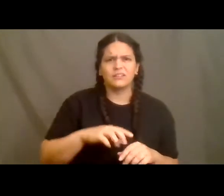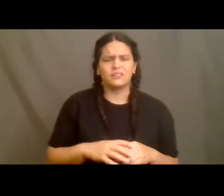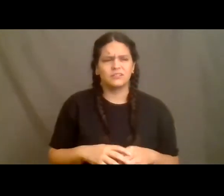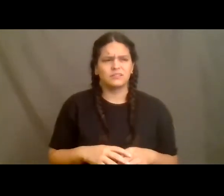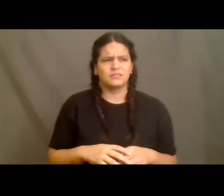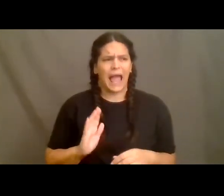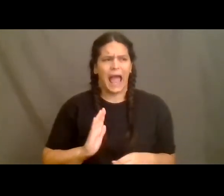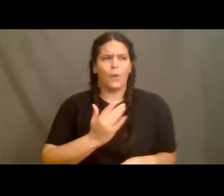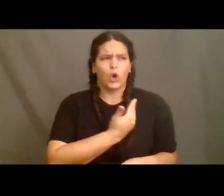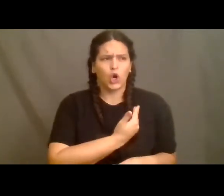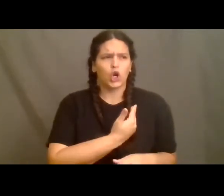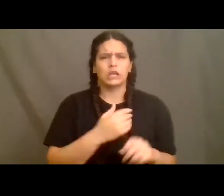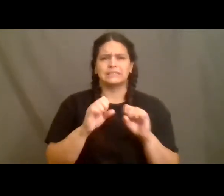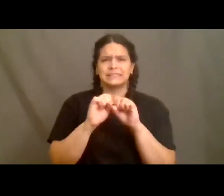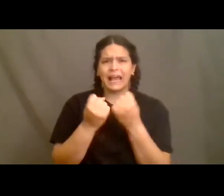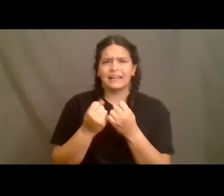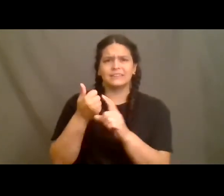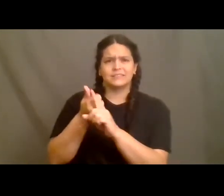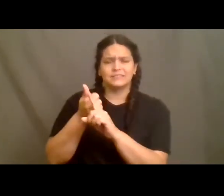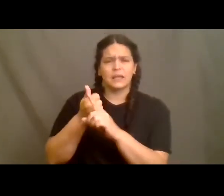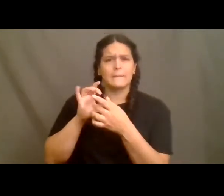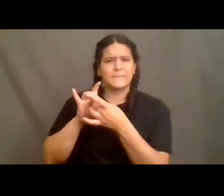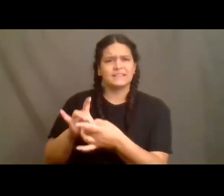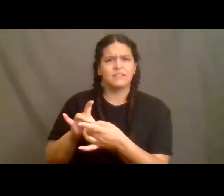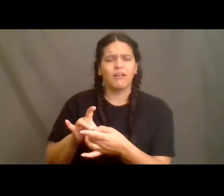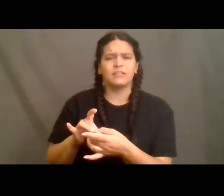our societies are based on kinship,